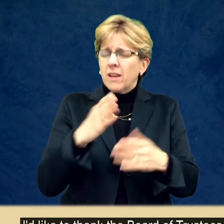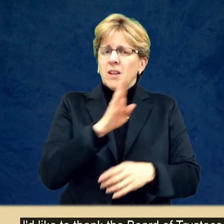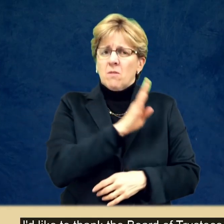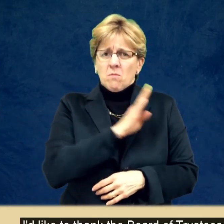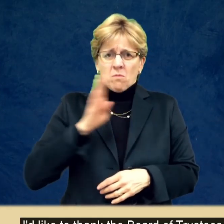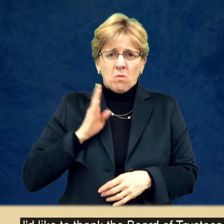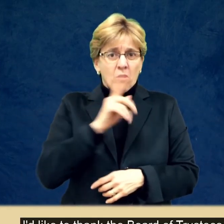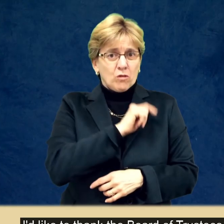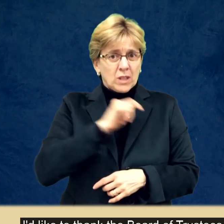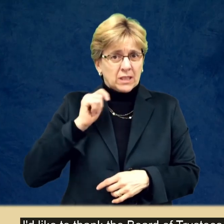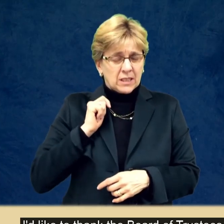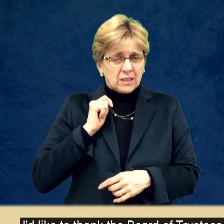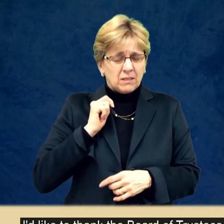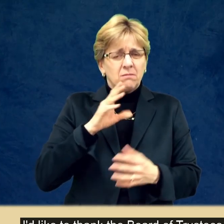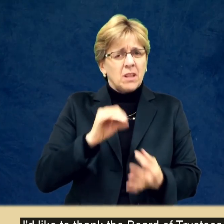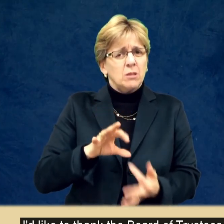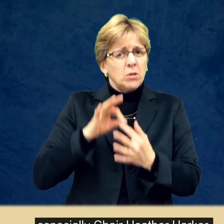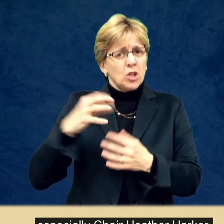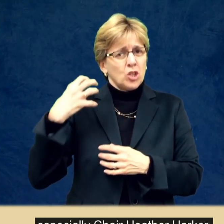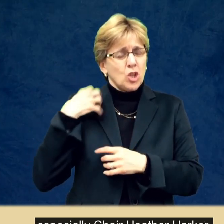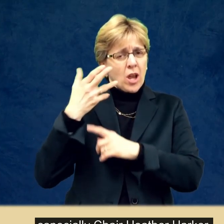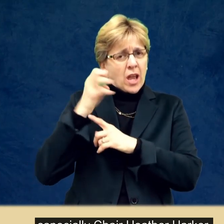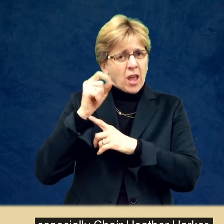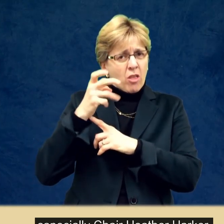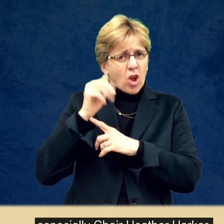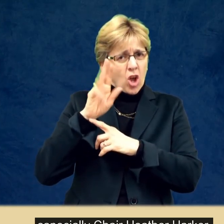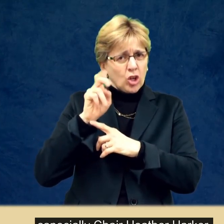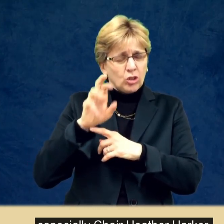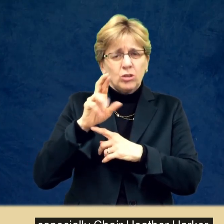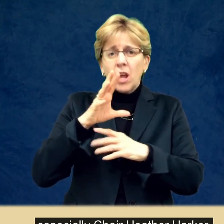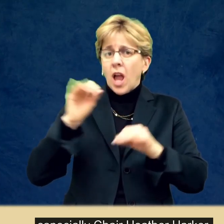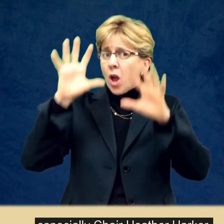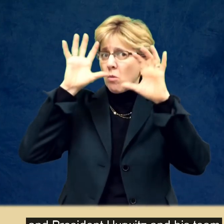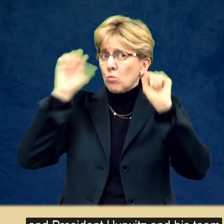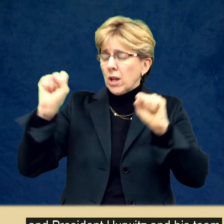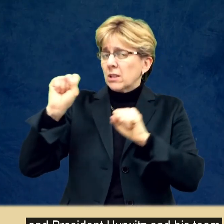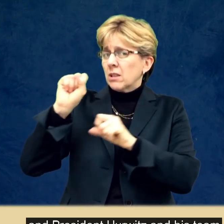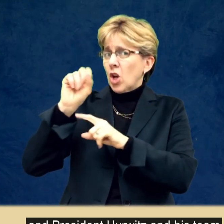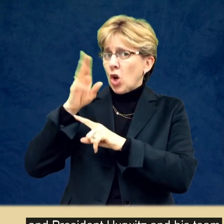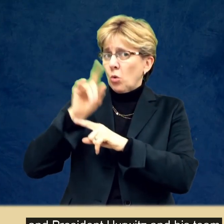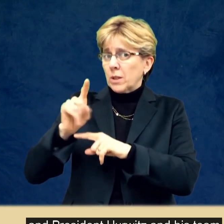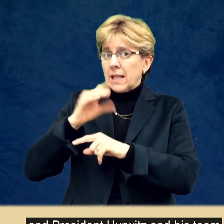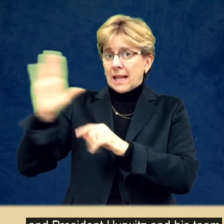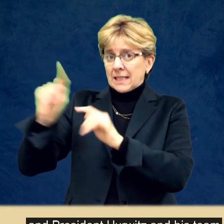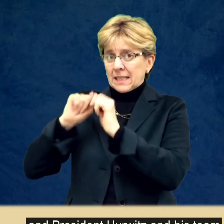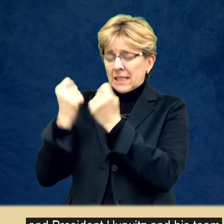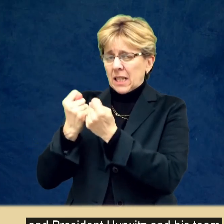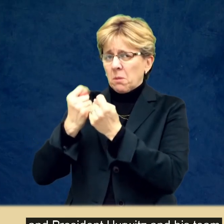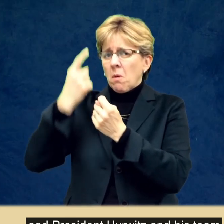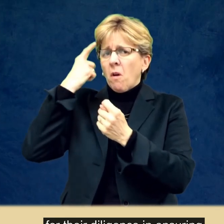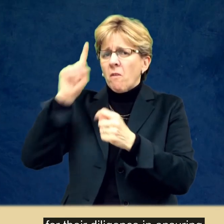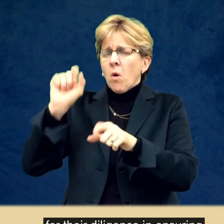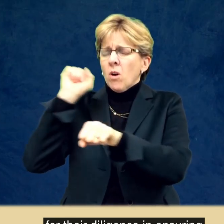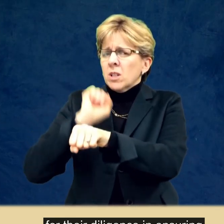the Board of Trustees, especially Chair Heather Harker and President Horwitz and his team for their diligence